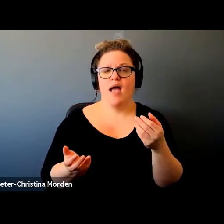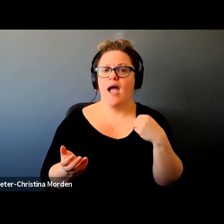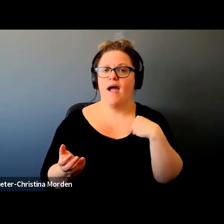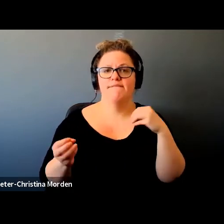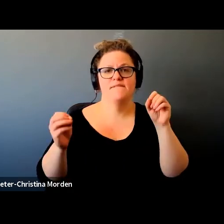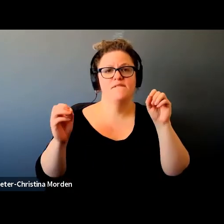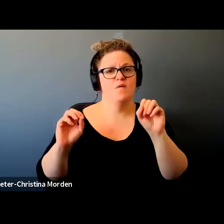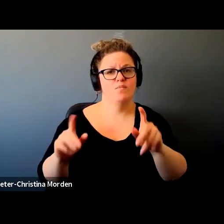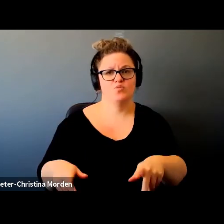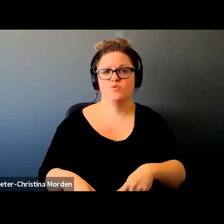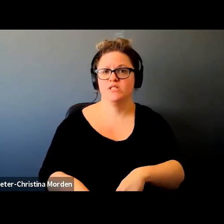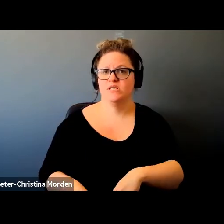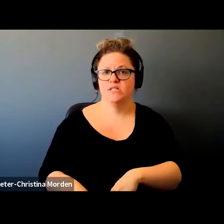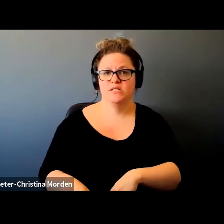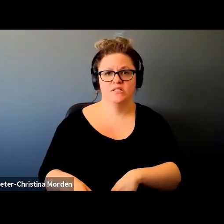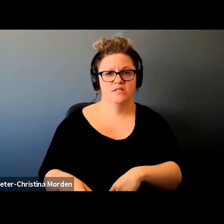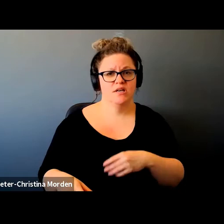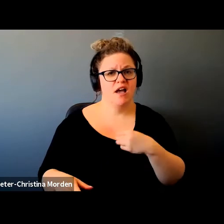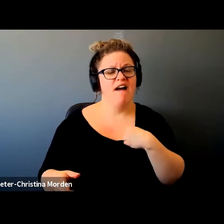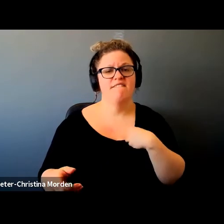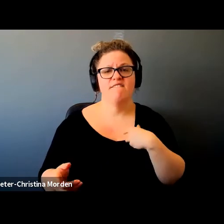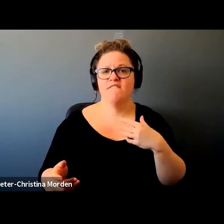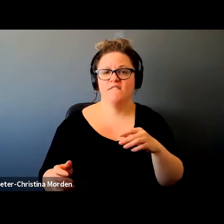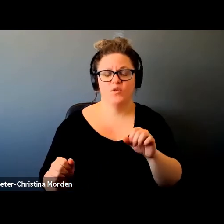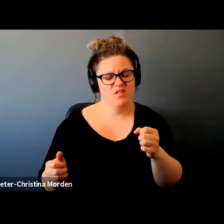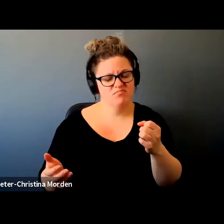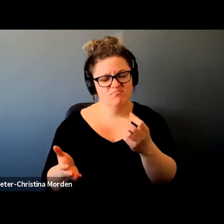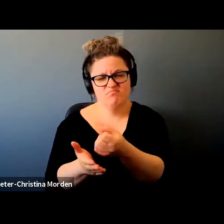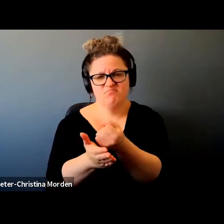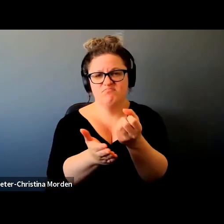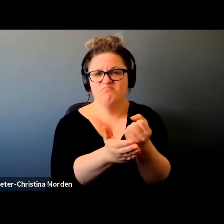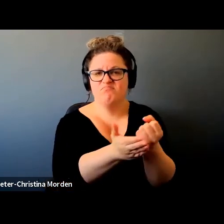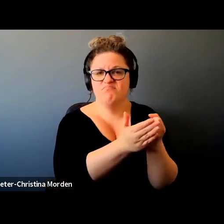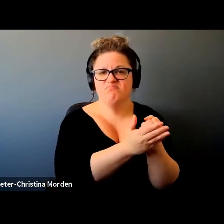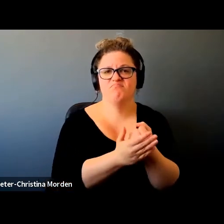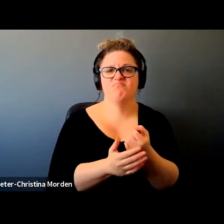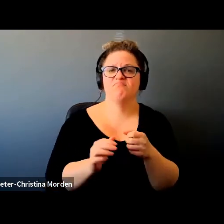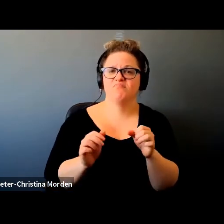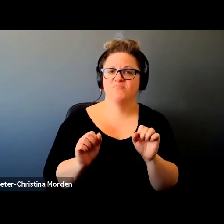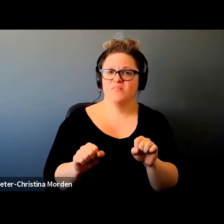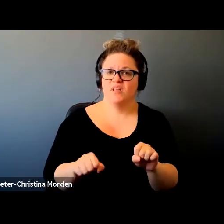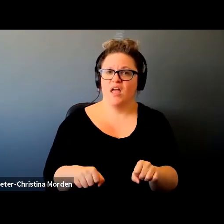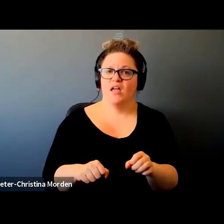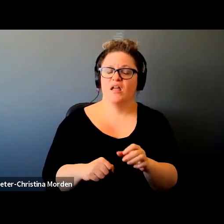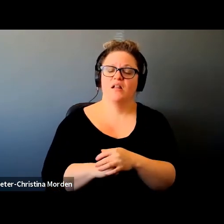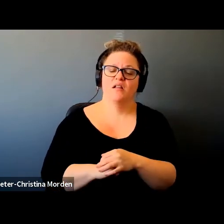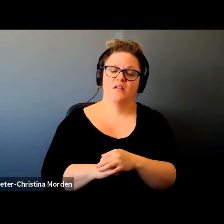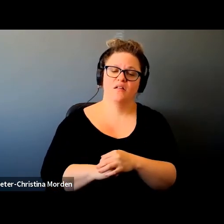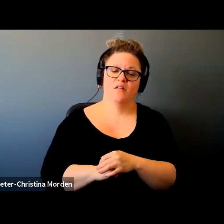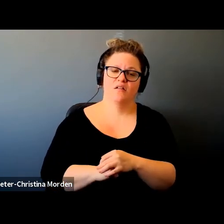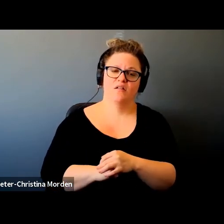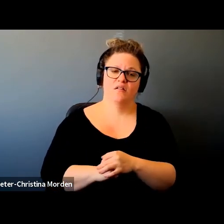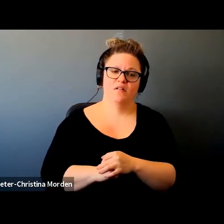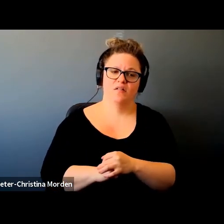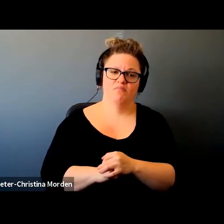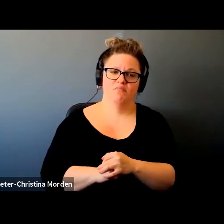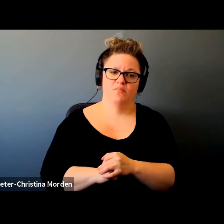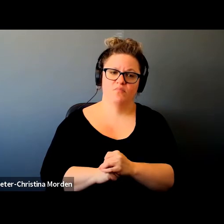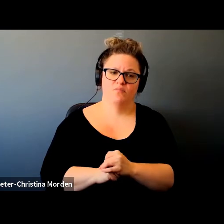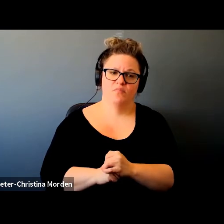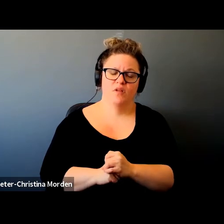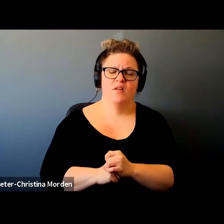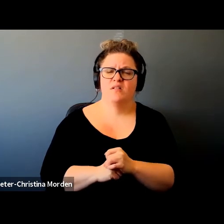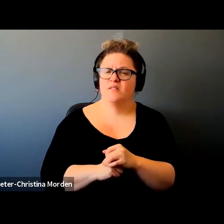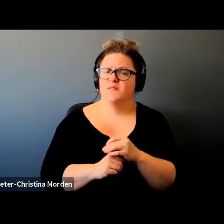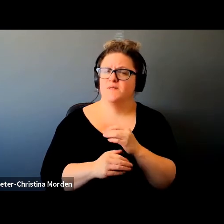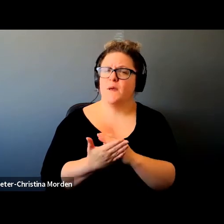unexplored territories within those fields that some of the newest, exciting,